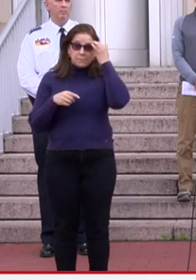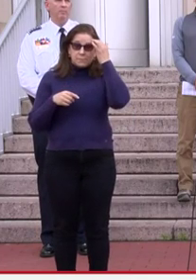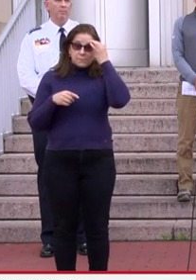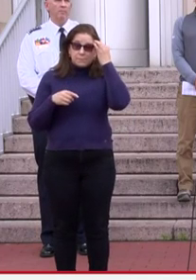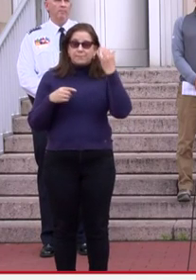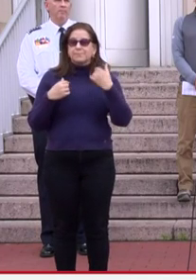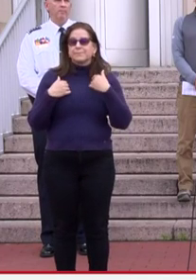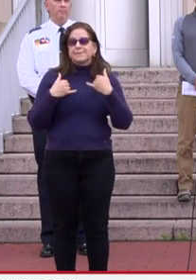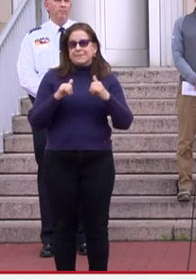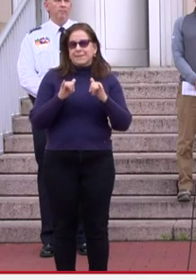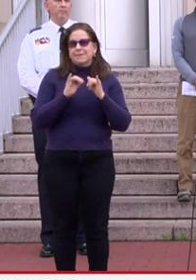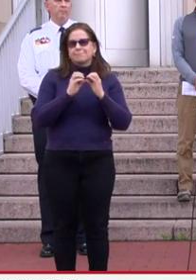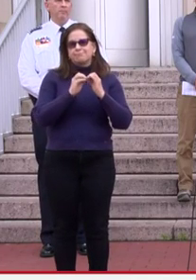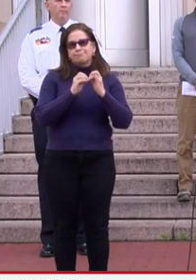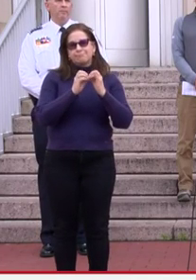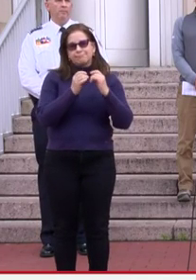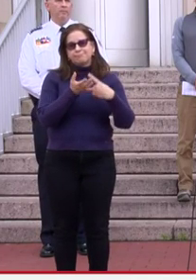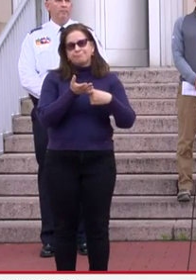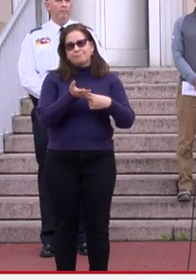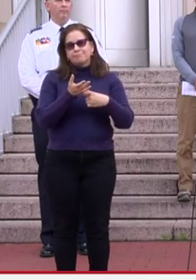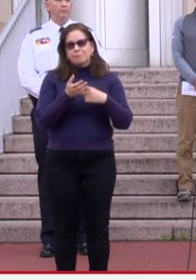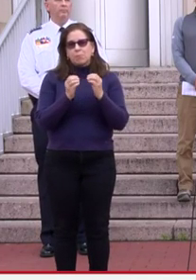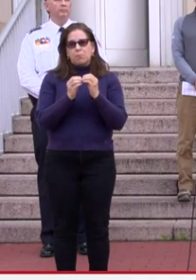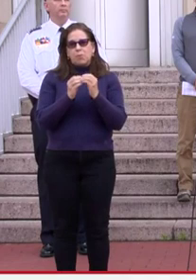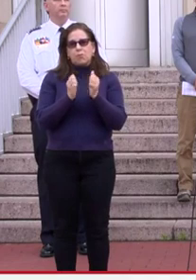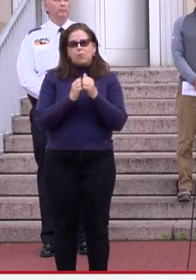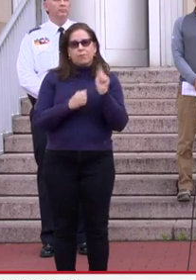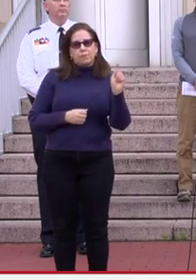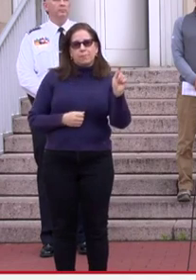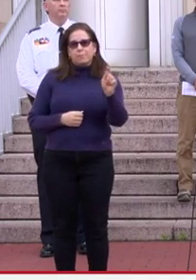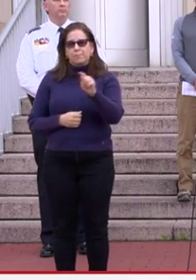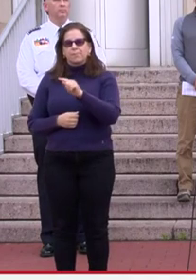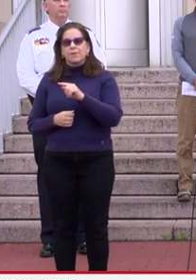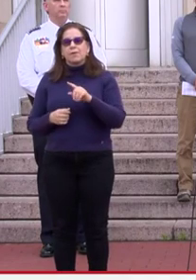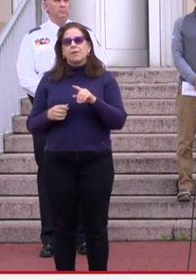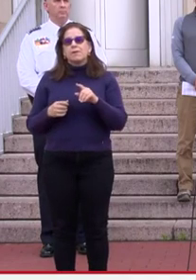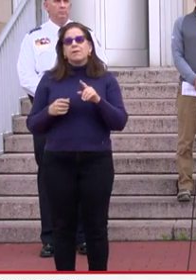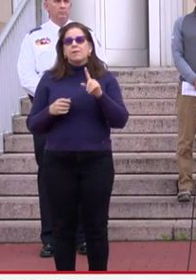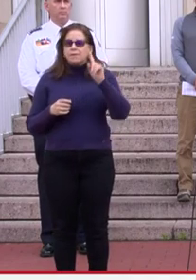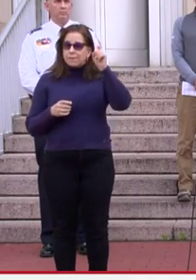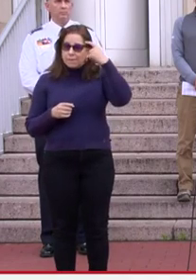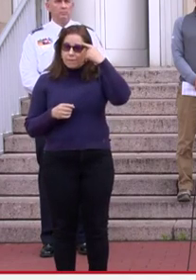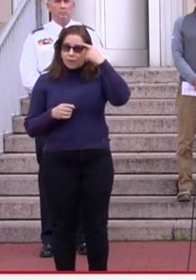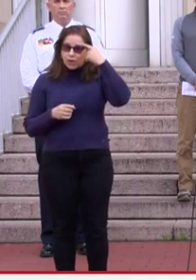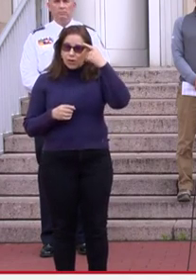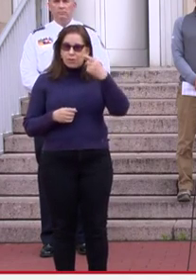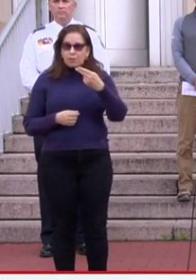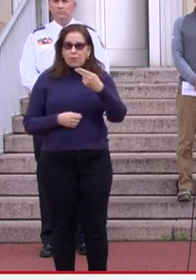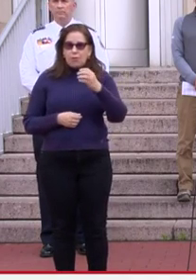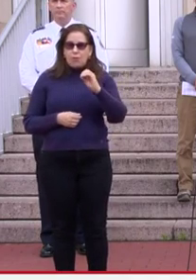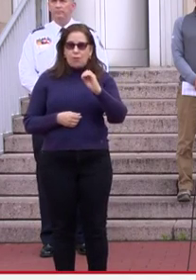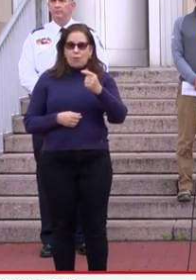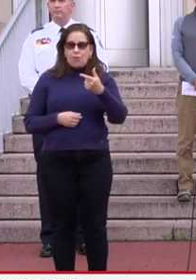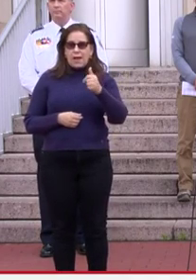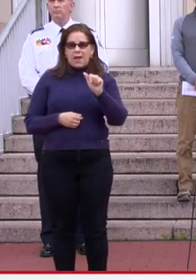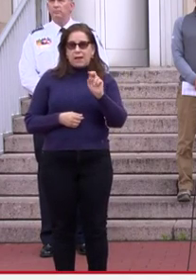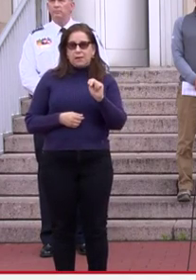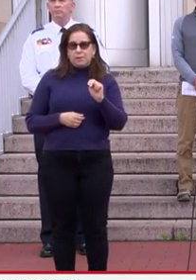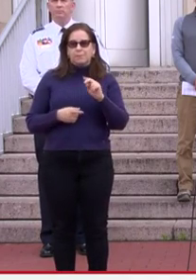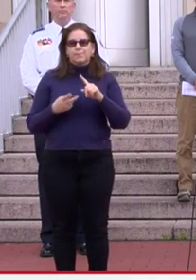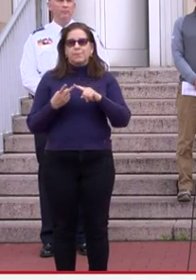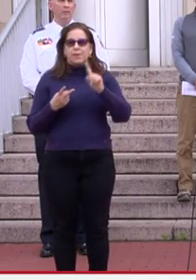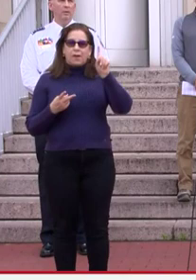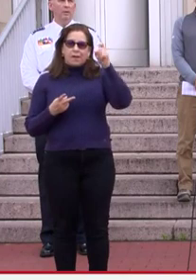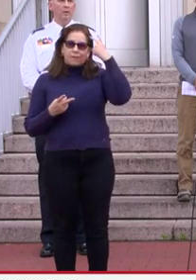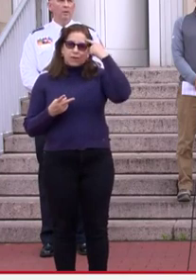We also began more conversation with Governor Hogan and Governor Northam. There was some technical problem. We hope